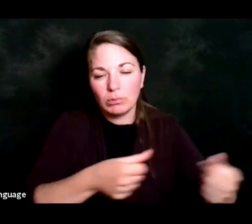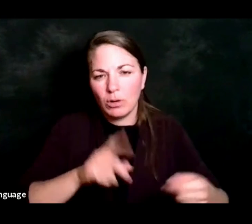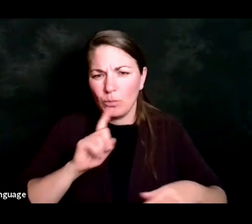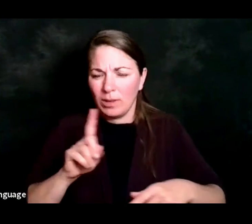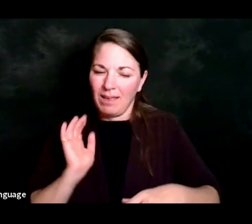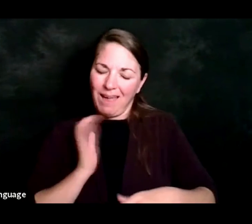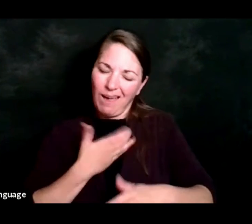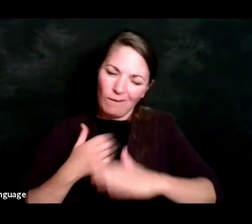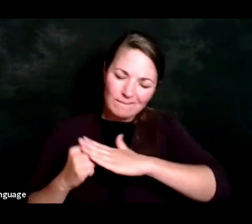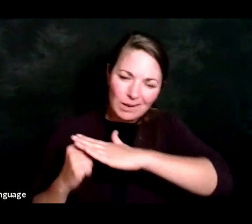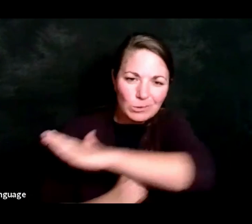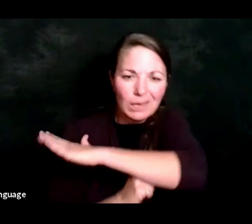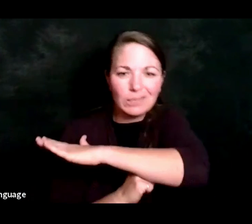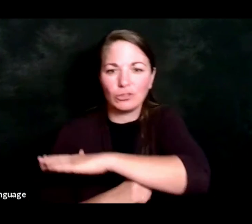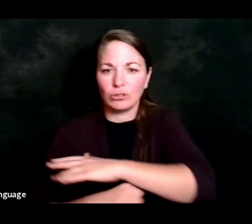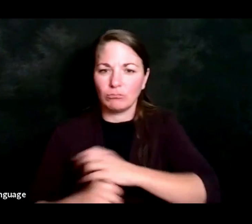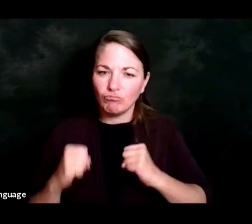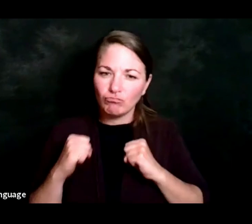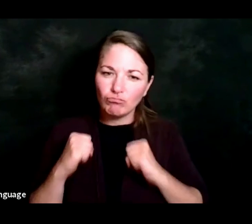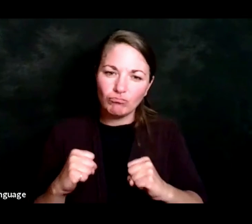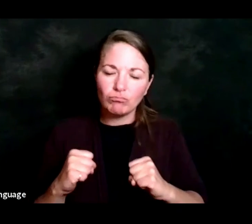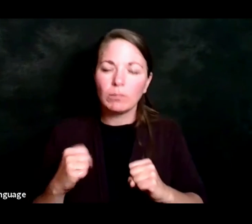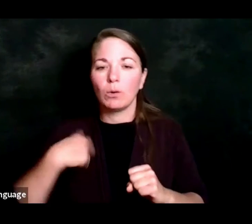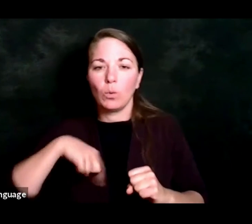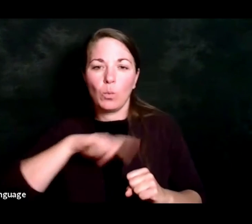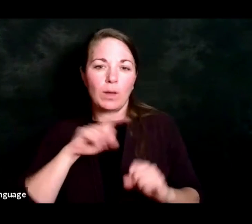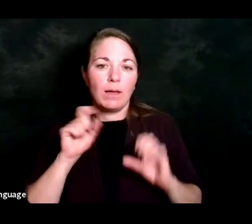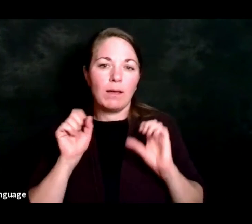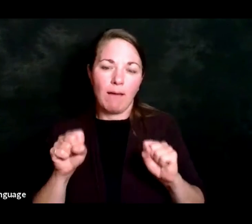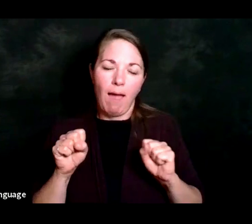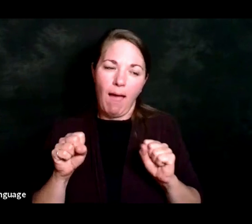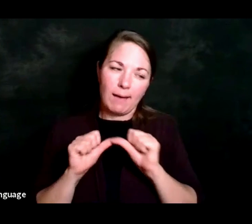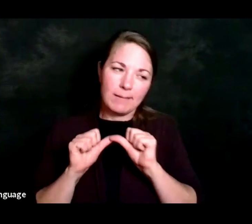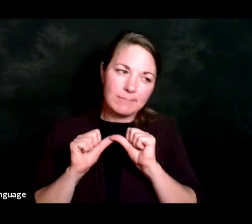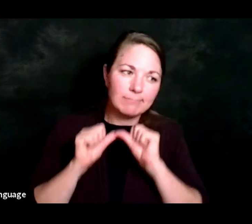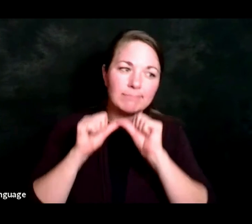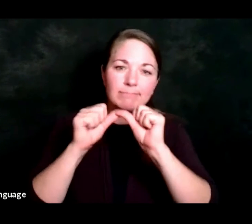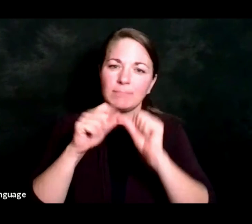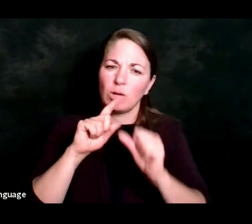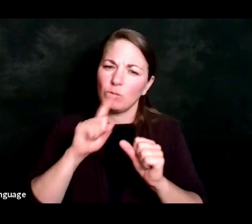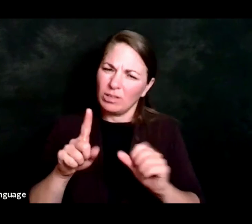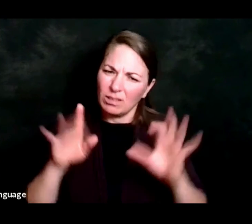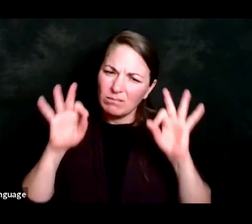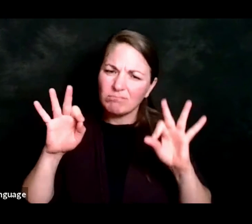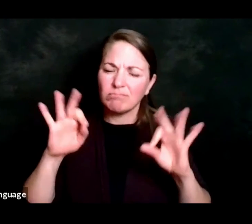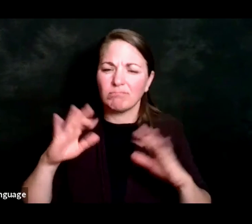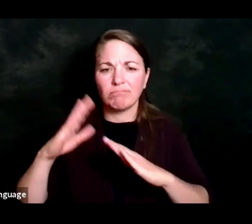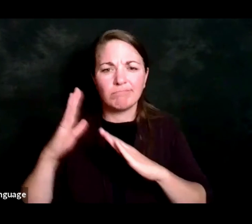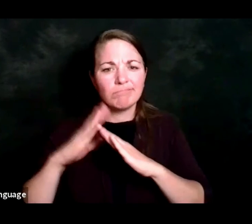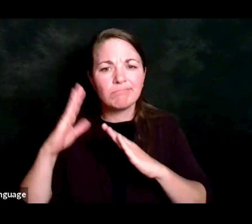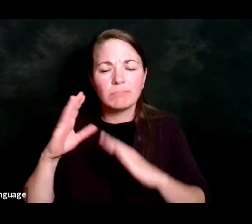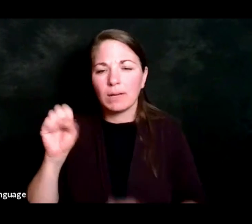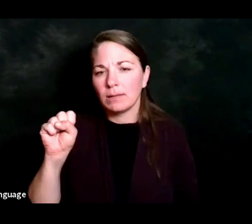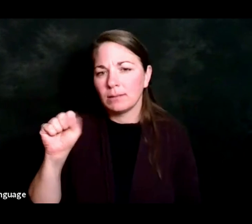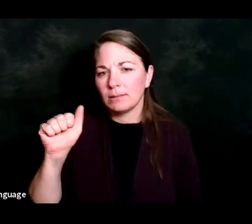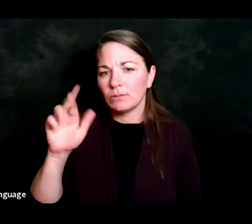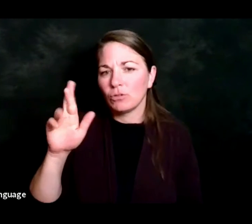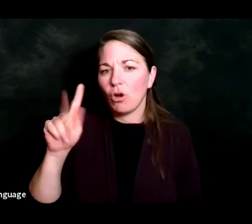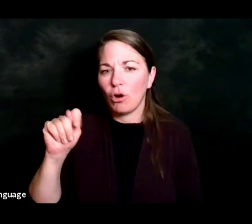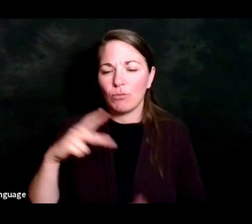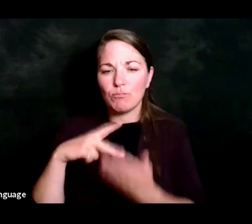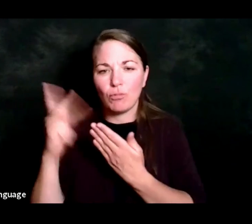to continue to build towards establishing a good SART program out here in the eastern part of Oregon. I